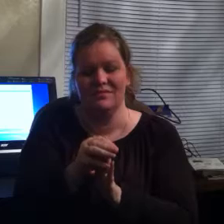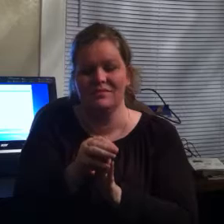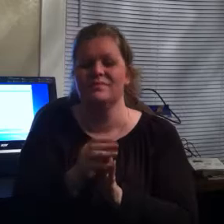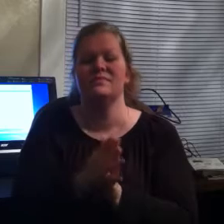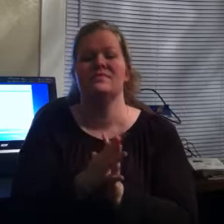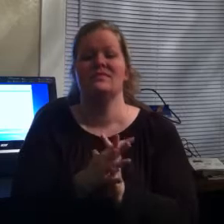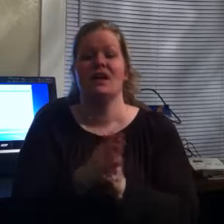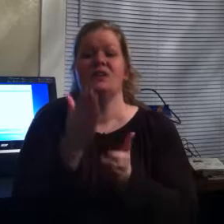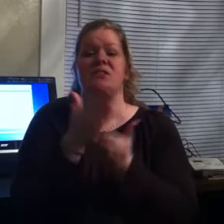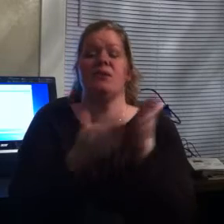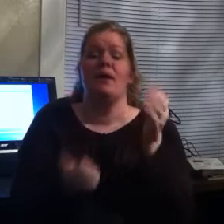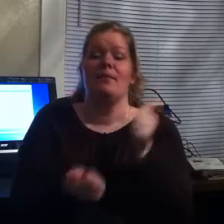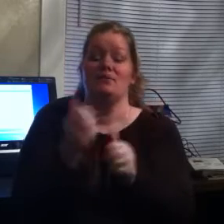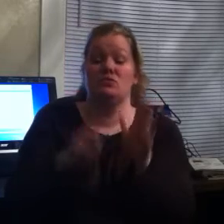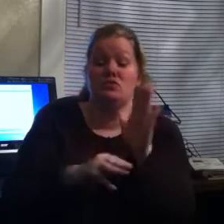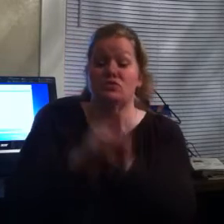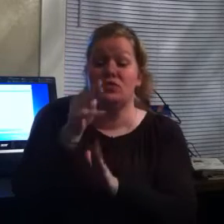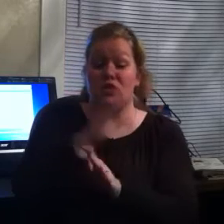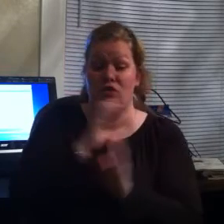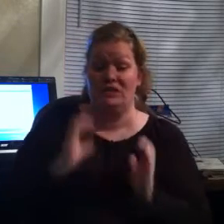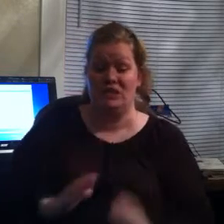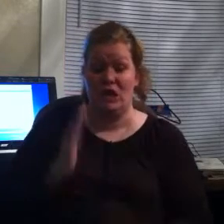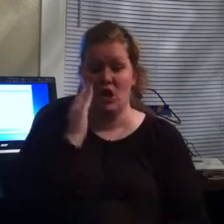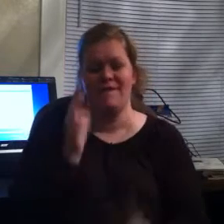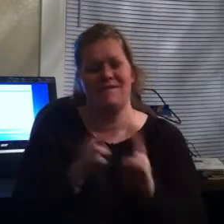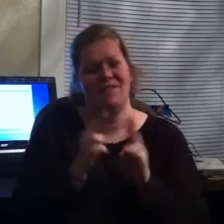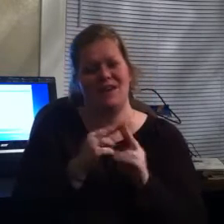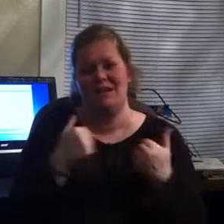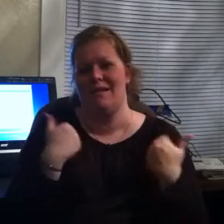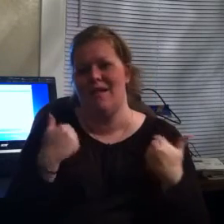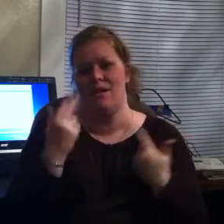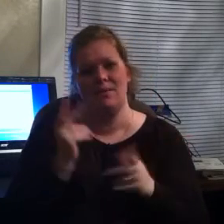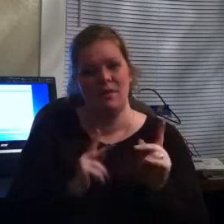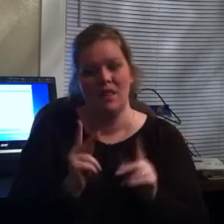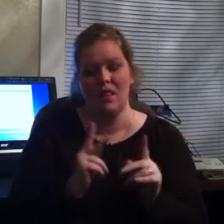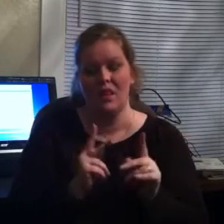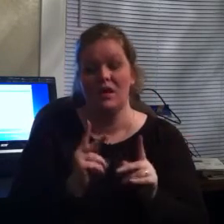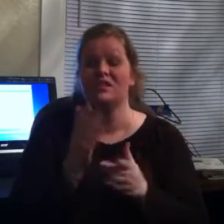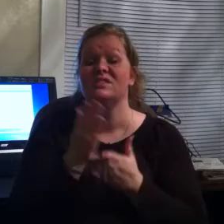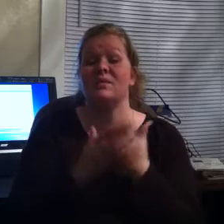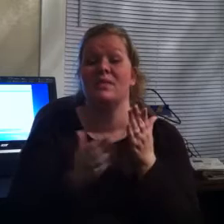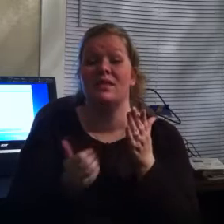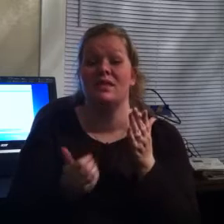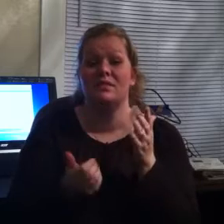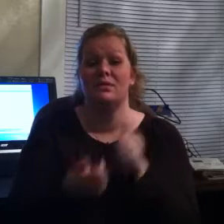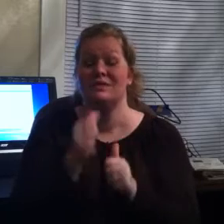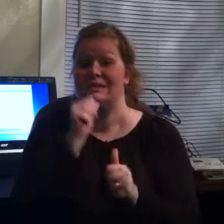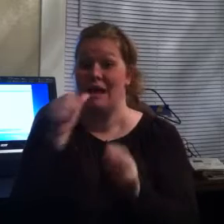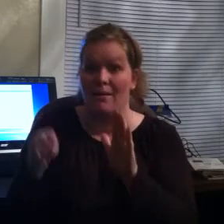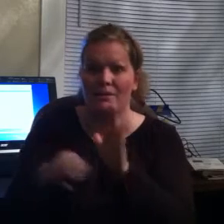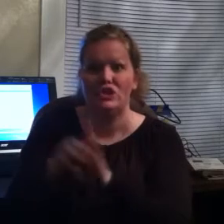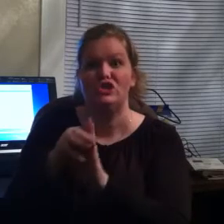Some of those mature Christians I know are very young. Some of those immature Christians I know are very old.